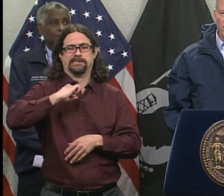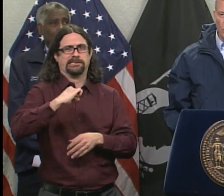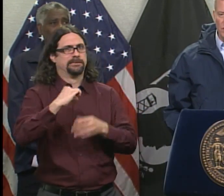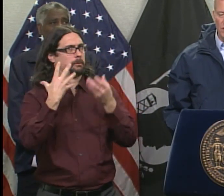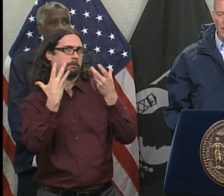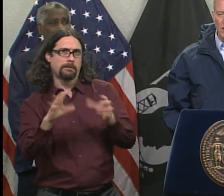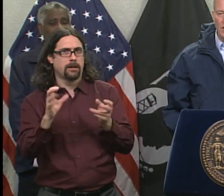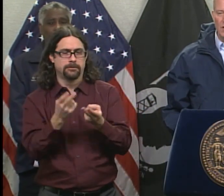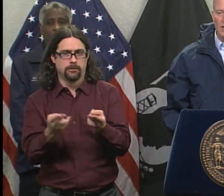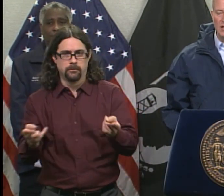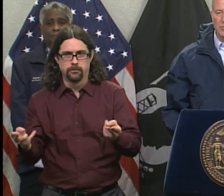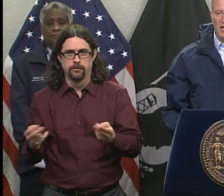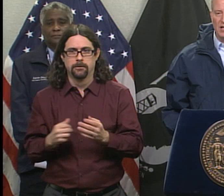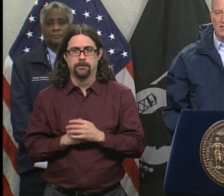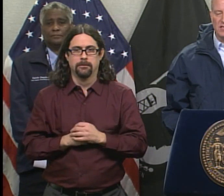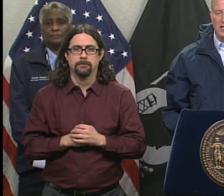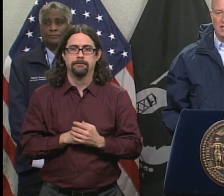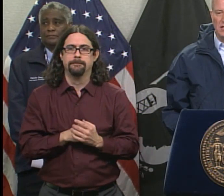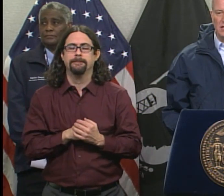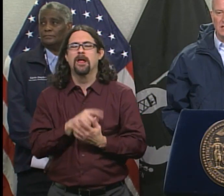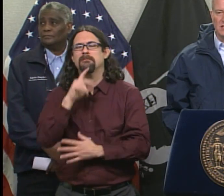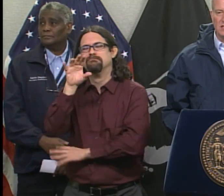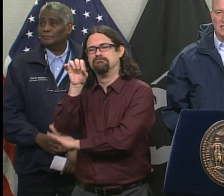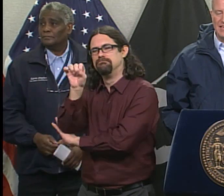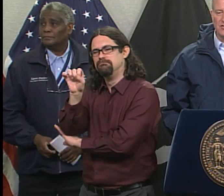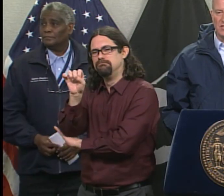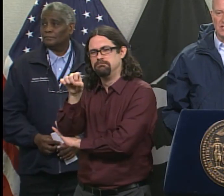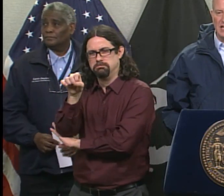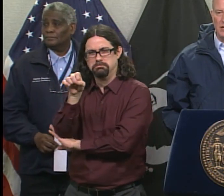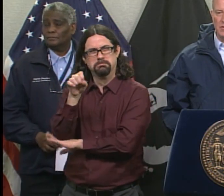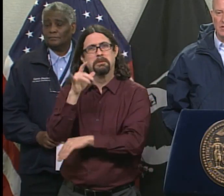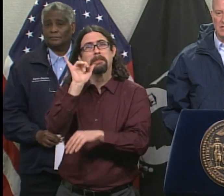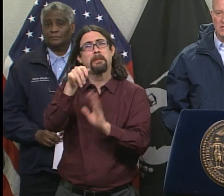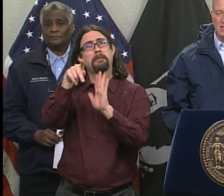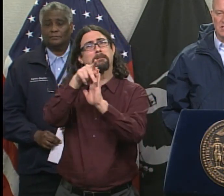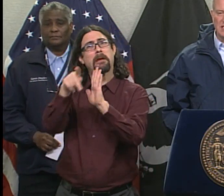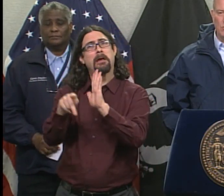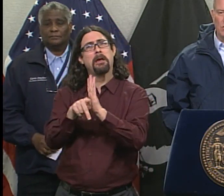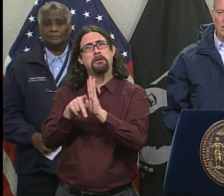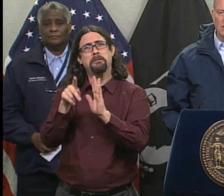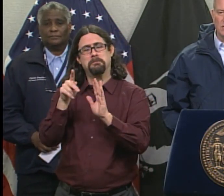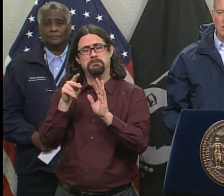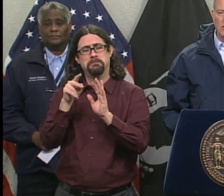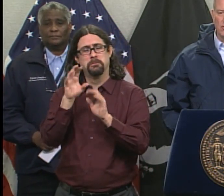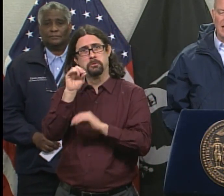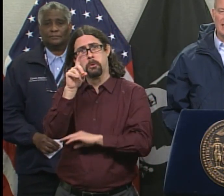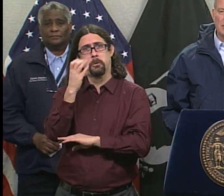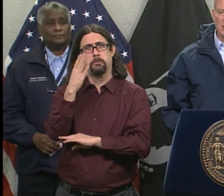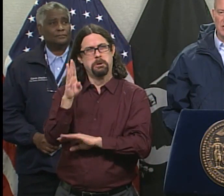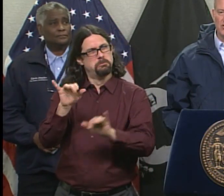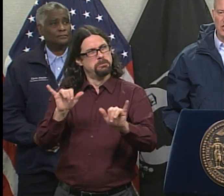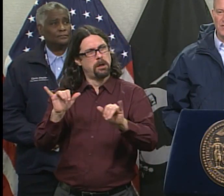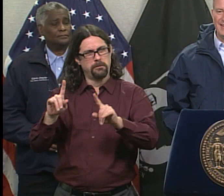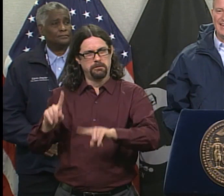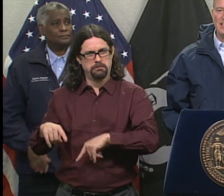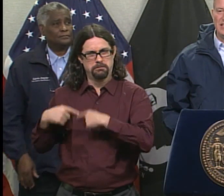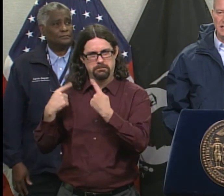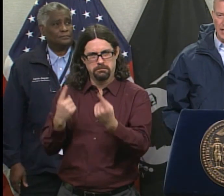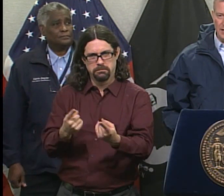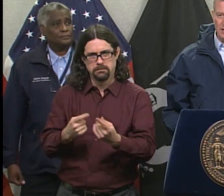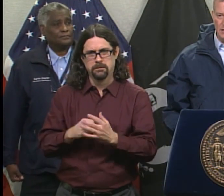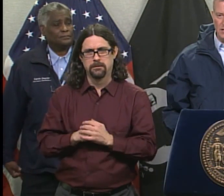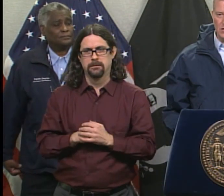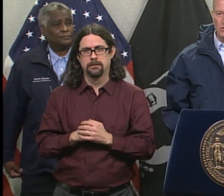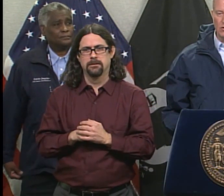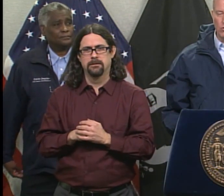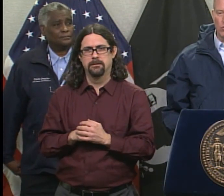January 4th, that the policy is essentially the same since he was the transit police chief in